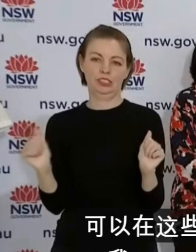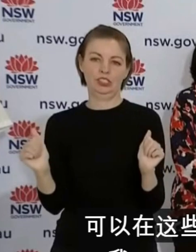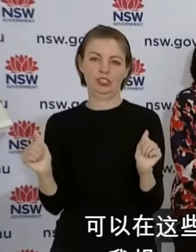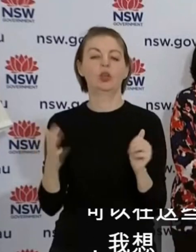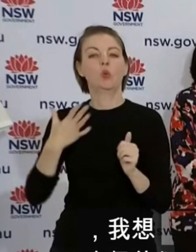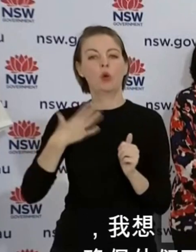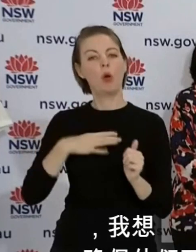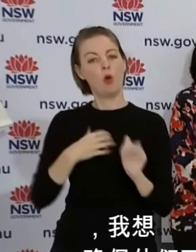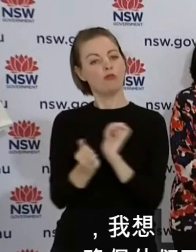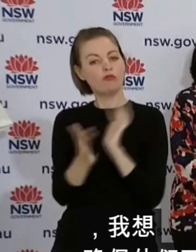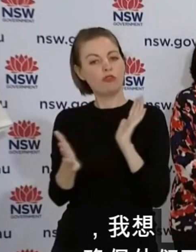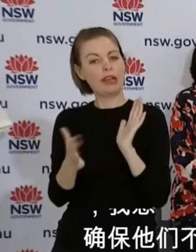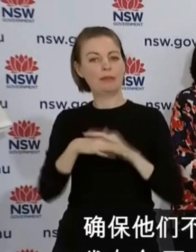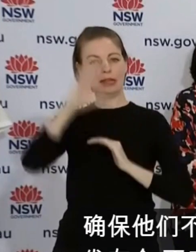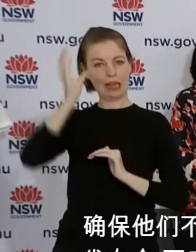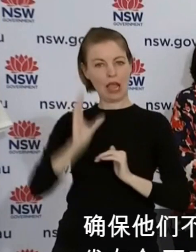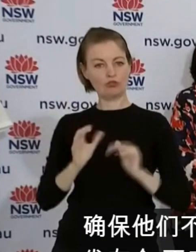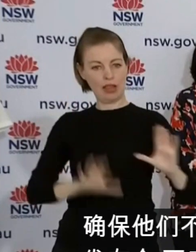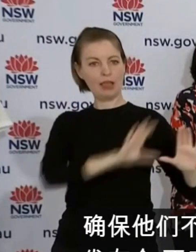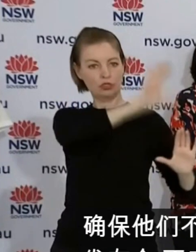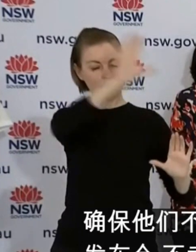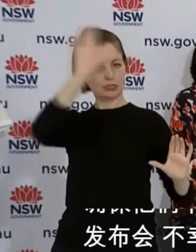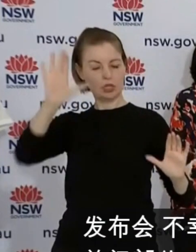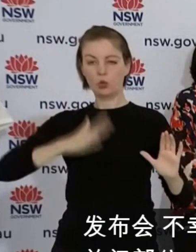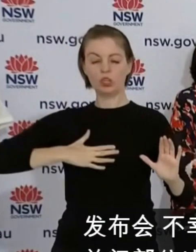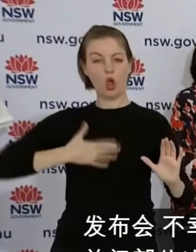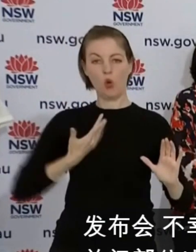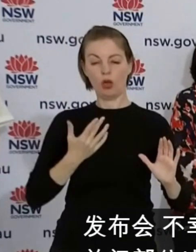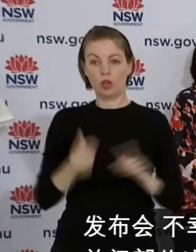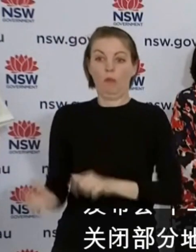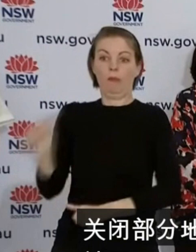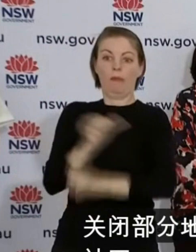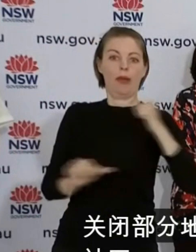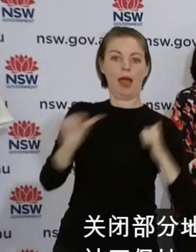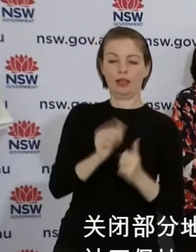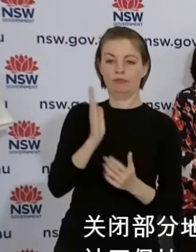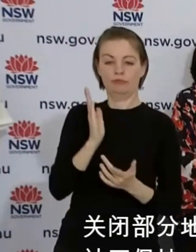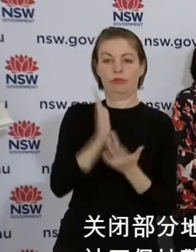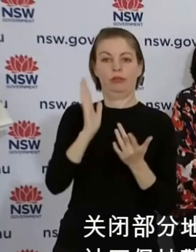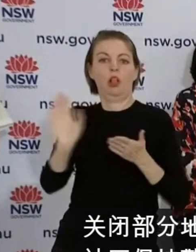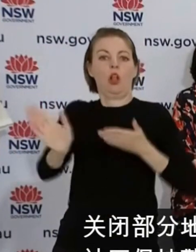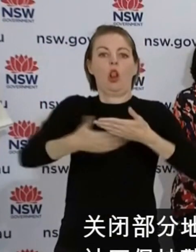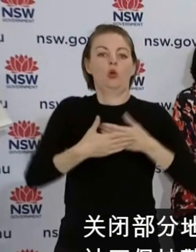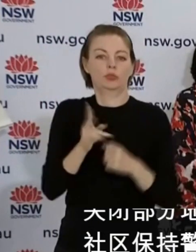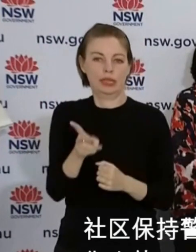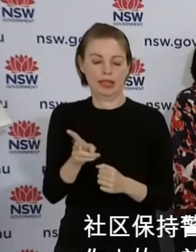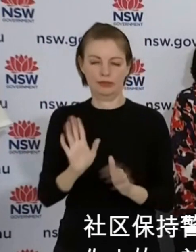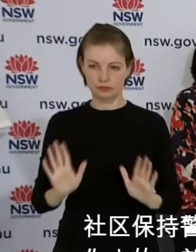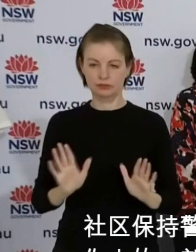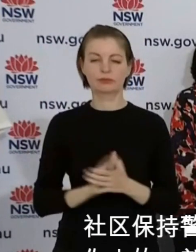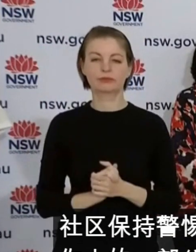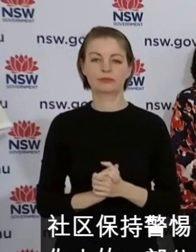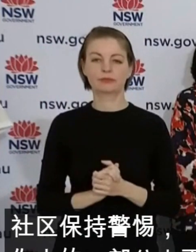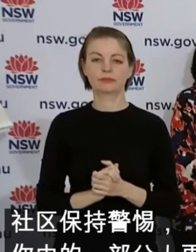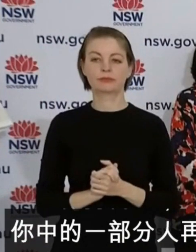regions, and I want to make sure that I don't have to come to a press conference to say unfortunately we are closing parts down. So again, to the communities to be vigilant. Part of the